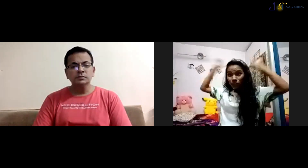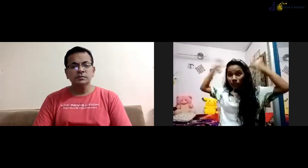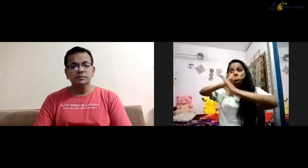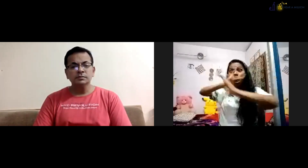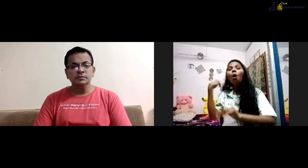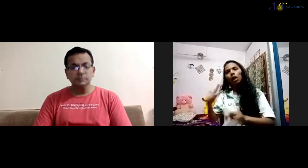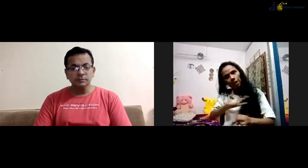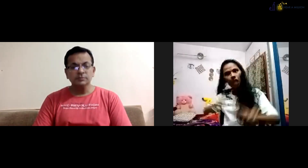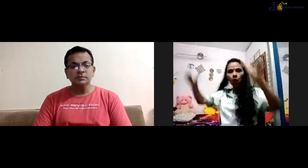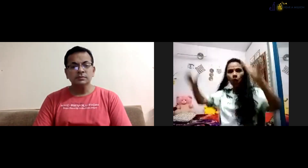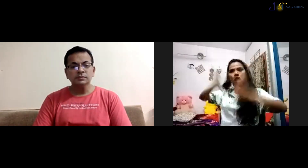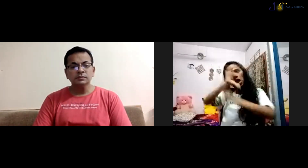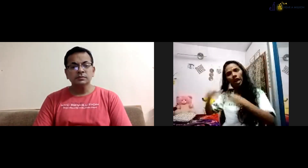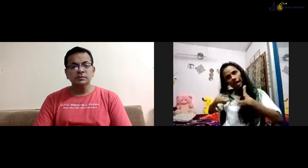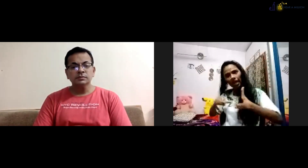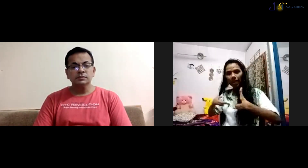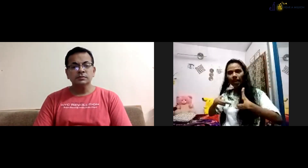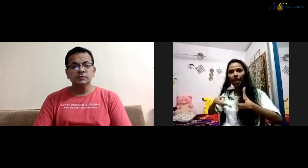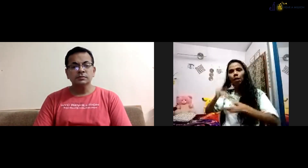that.